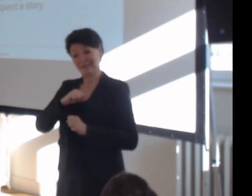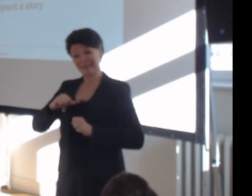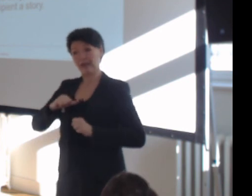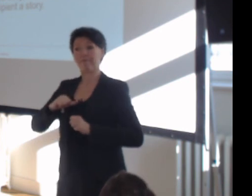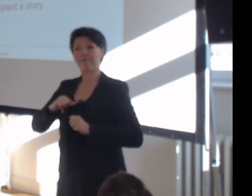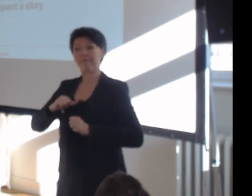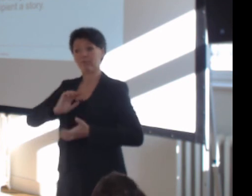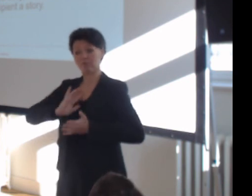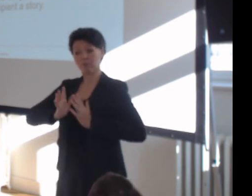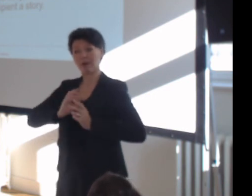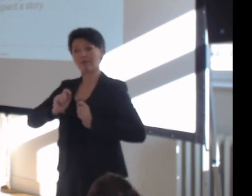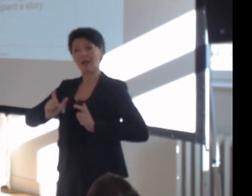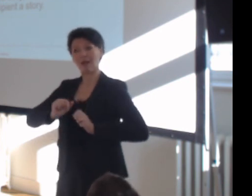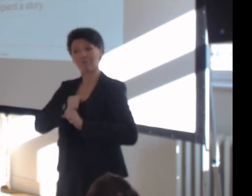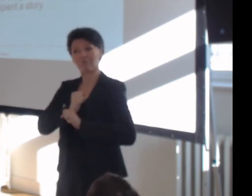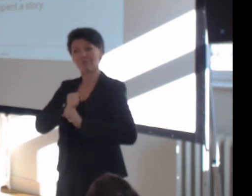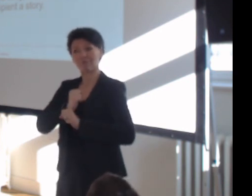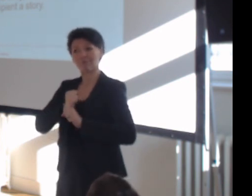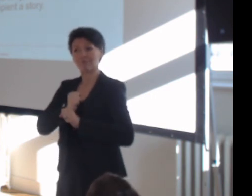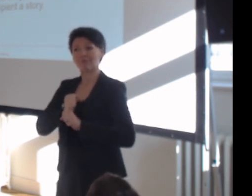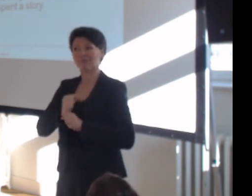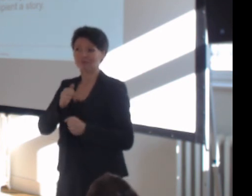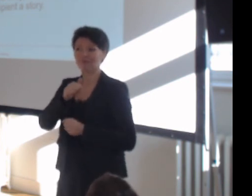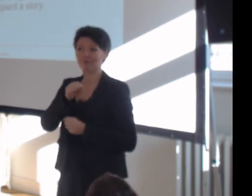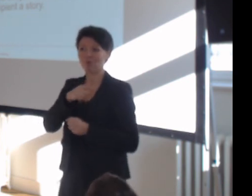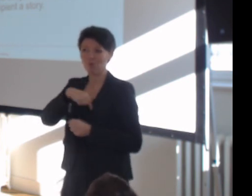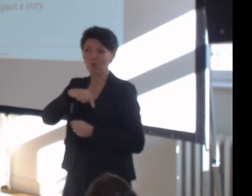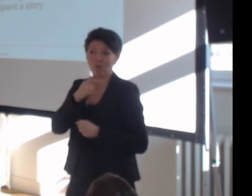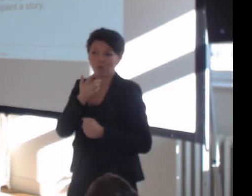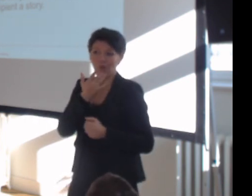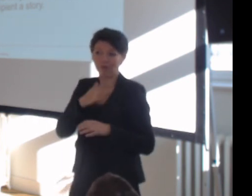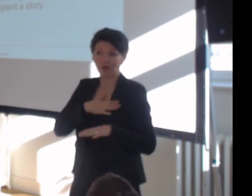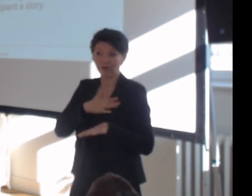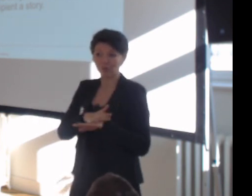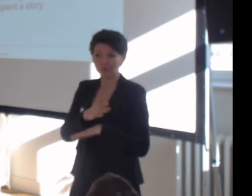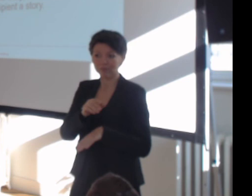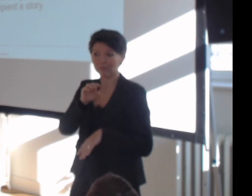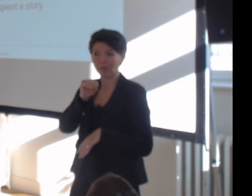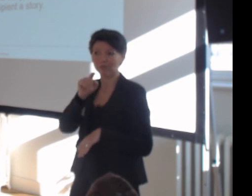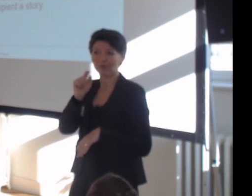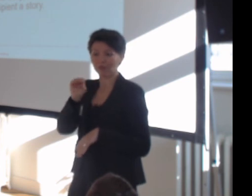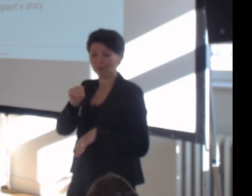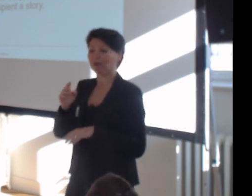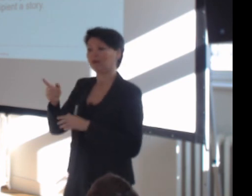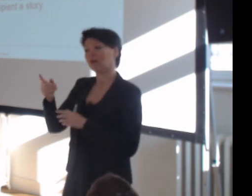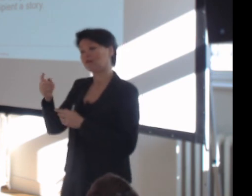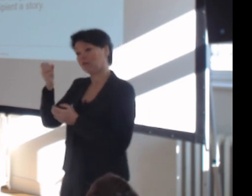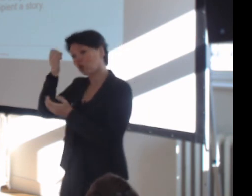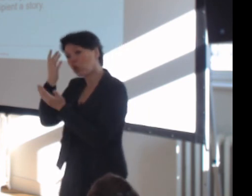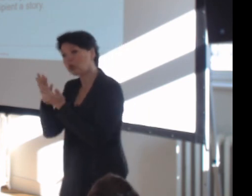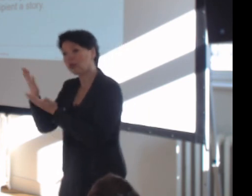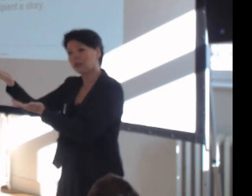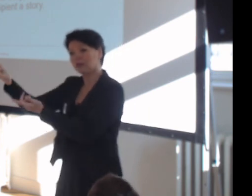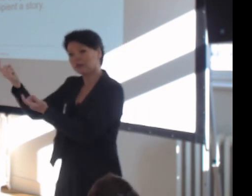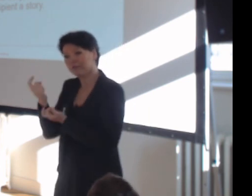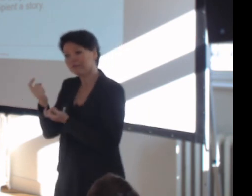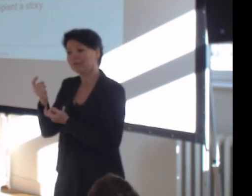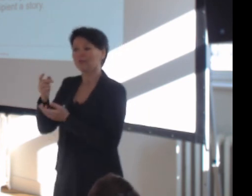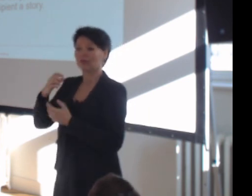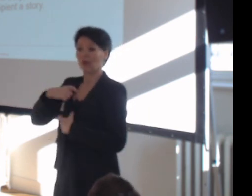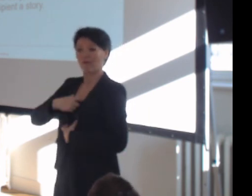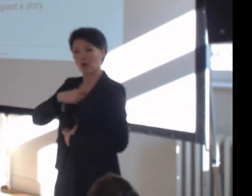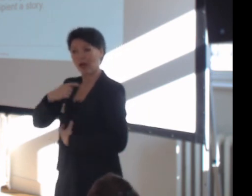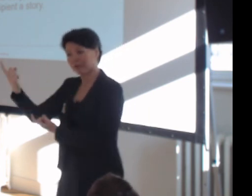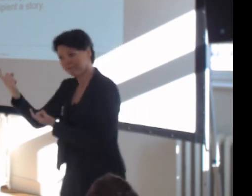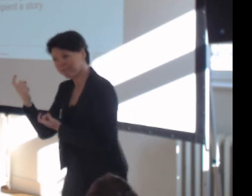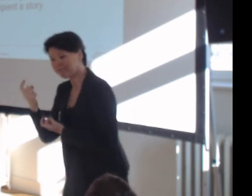ourselves at MTM, because that's what we would like to do. So we had a consultant in, and we had a lawyer in to check the legislation